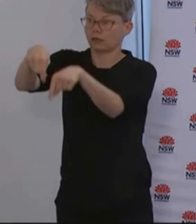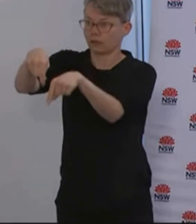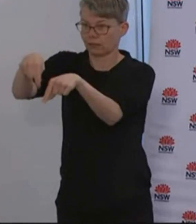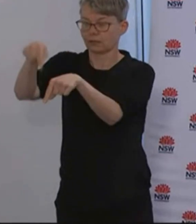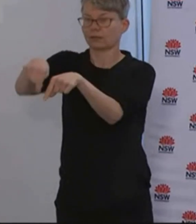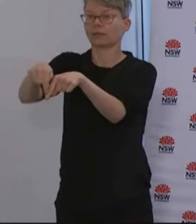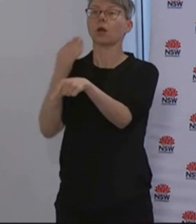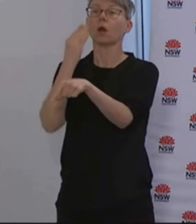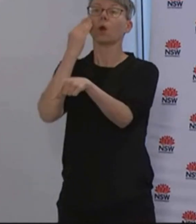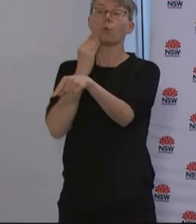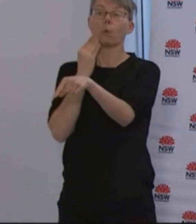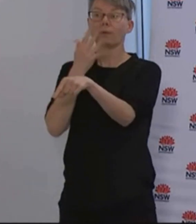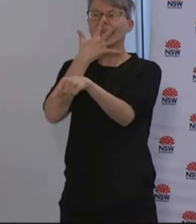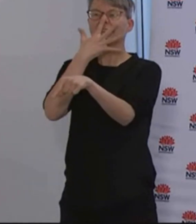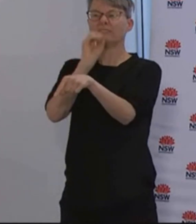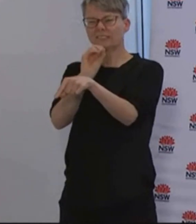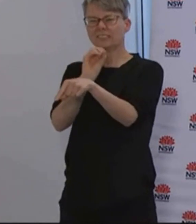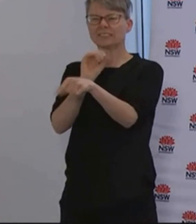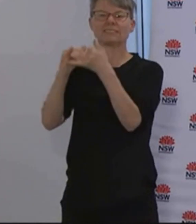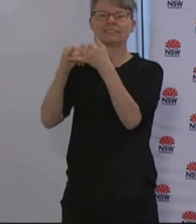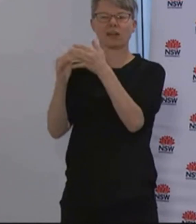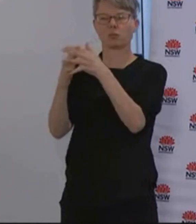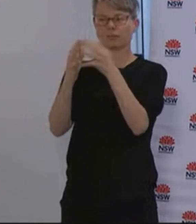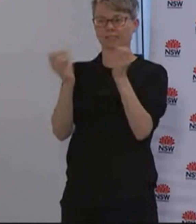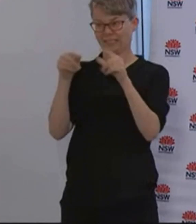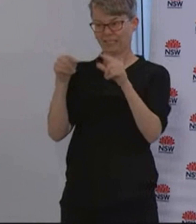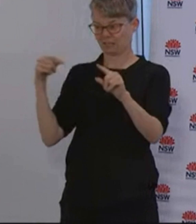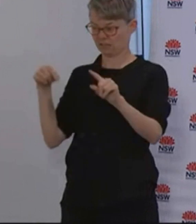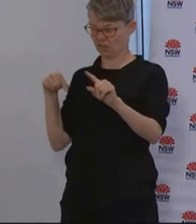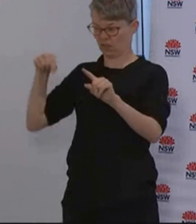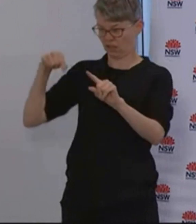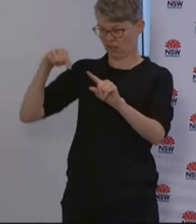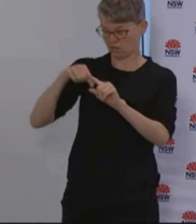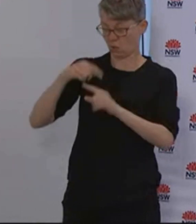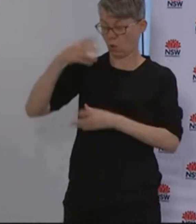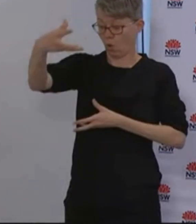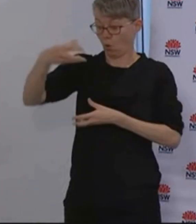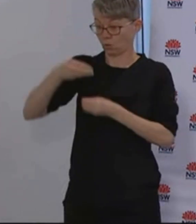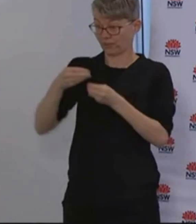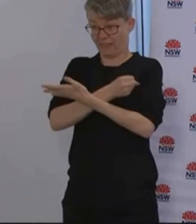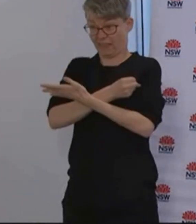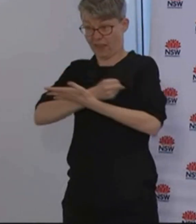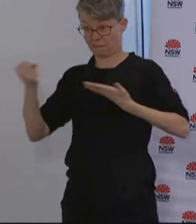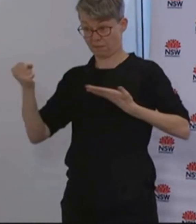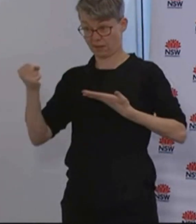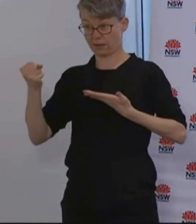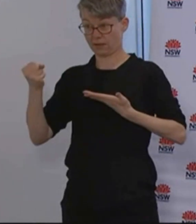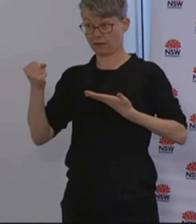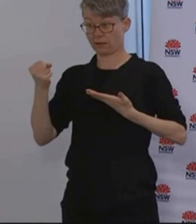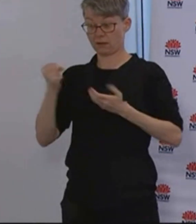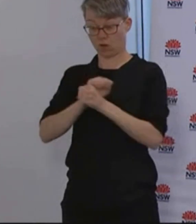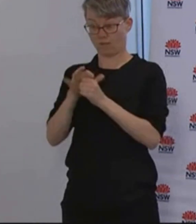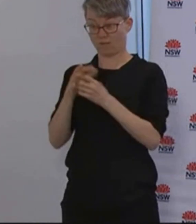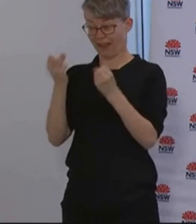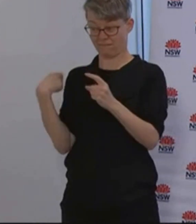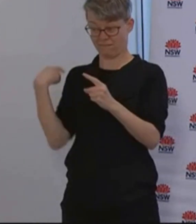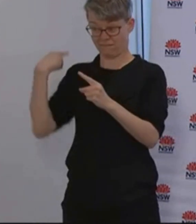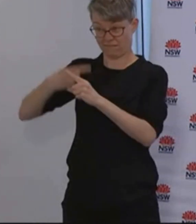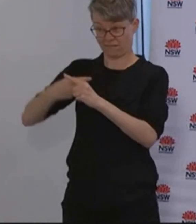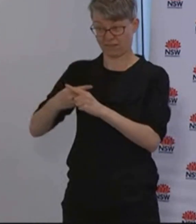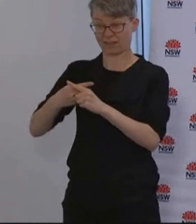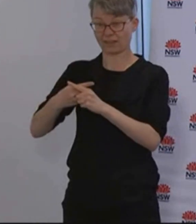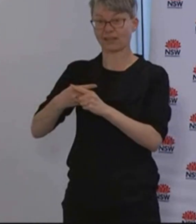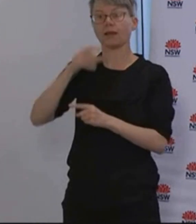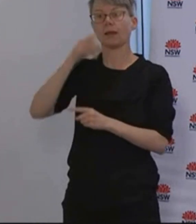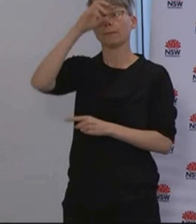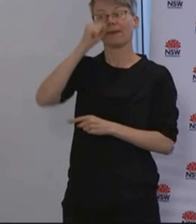southwestern Sydney woman in her 50s. So if I summarise the number of cases, and remembering that there